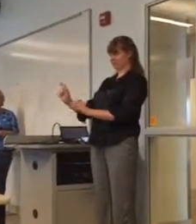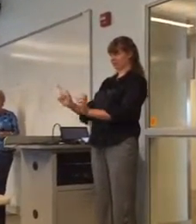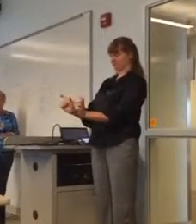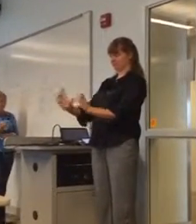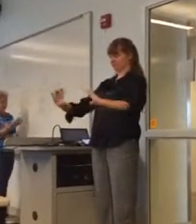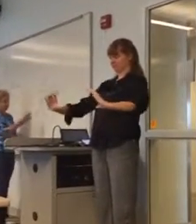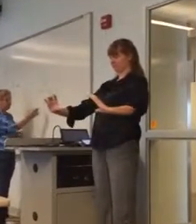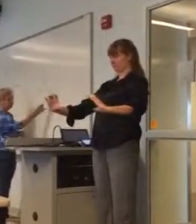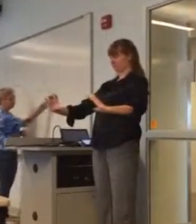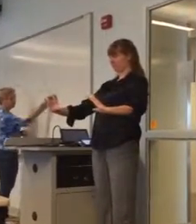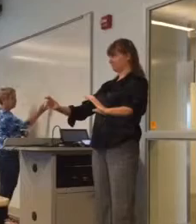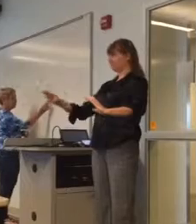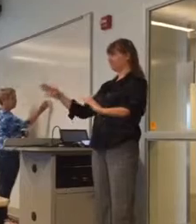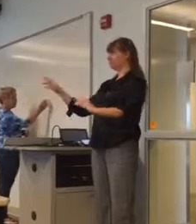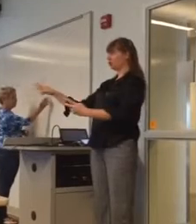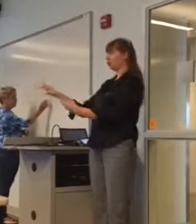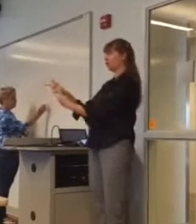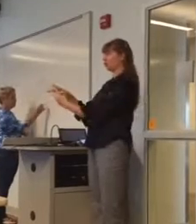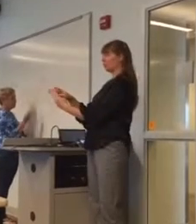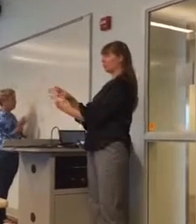Null set being